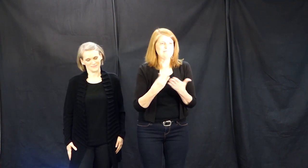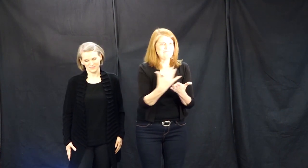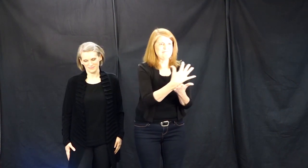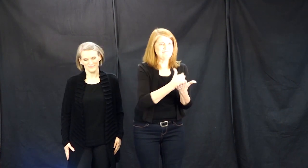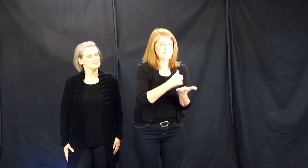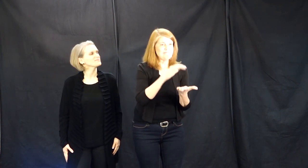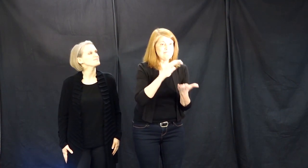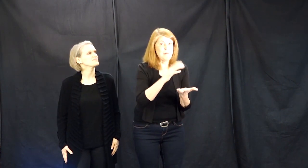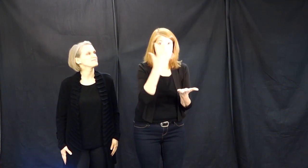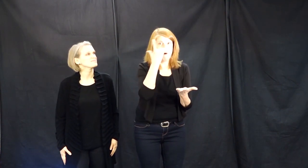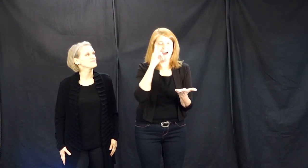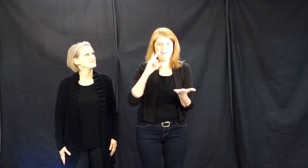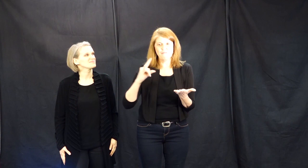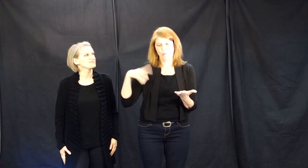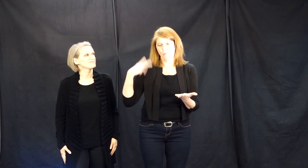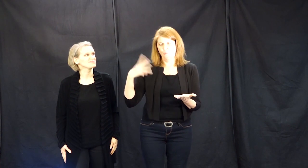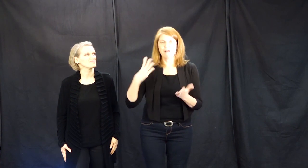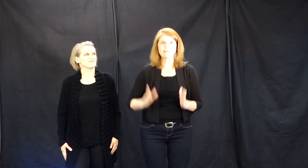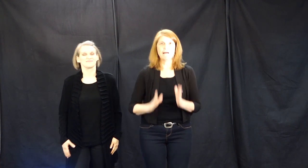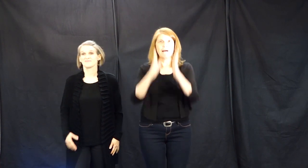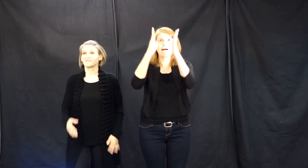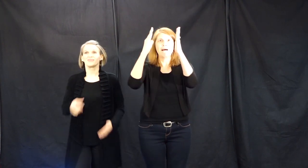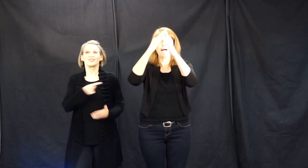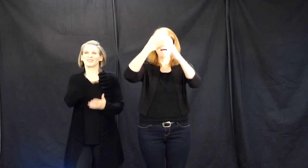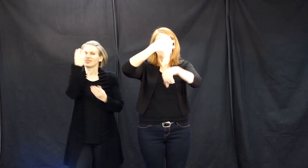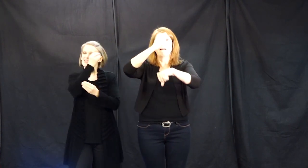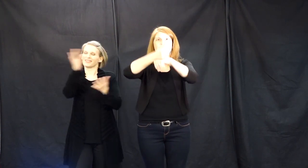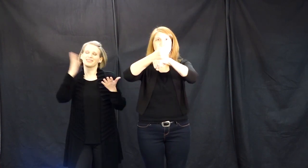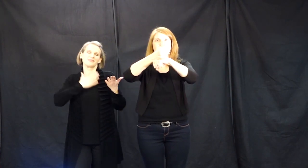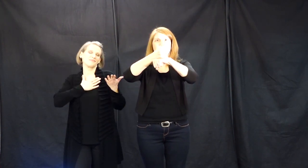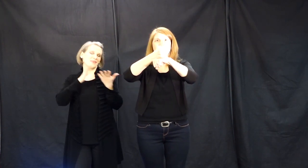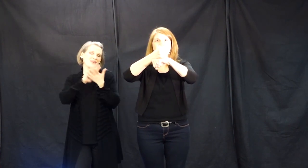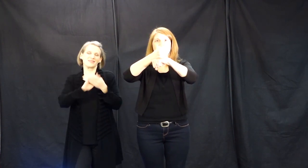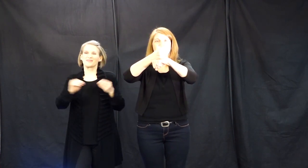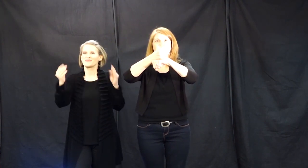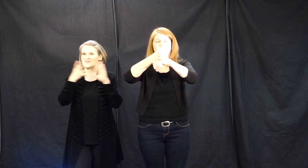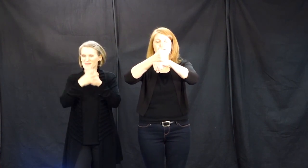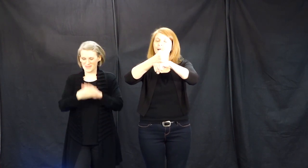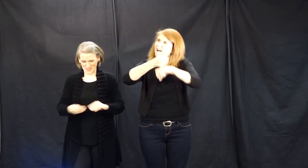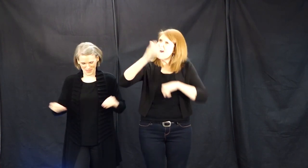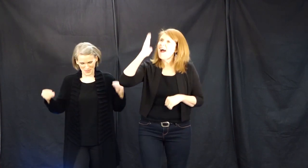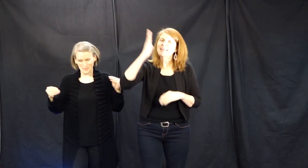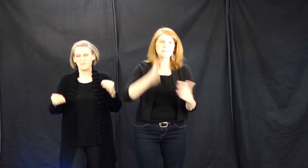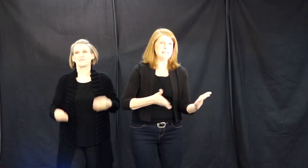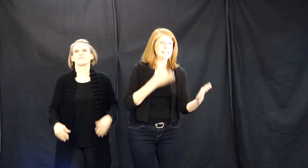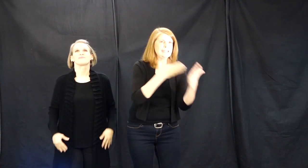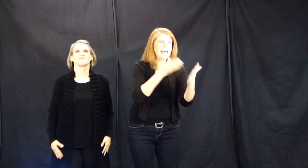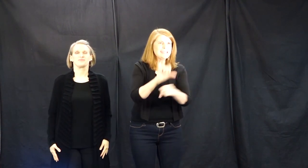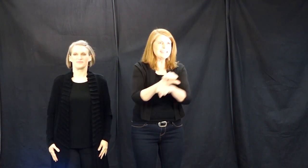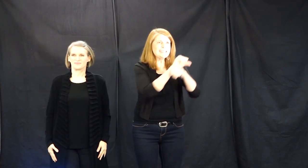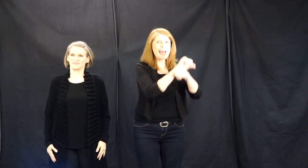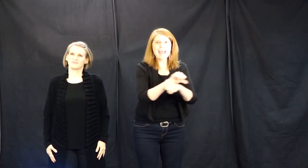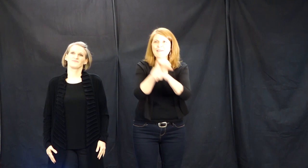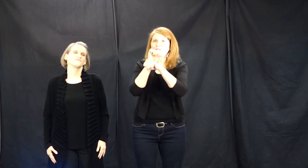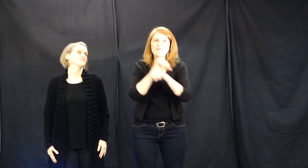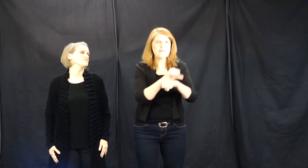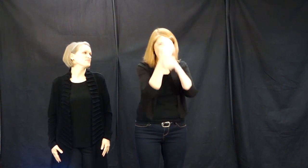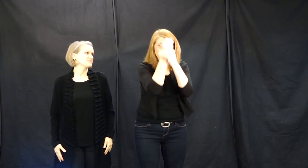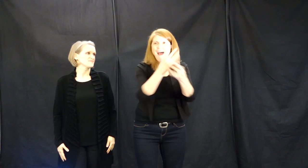for the Washington Monument. She tells my story. I speak out against slavery. You could have done so